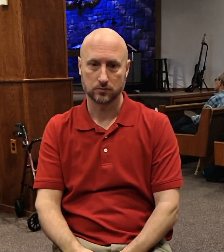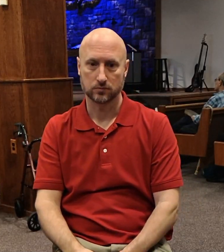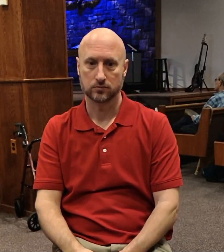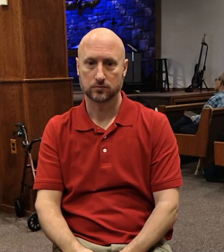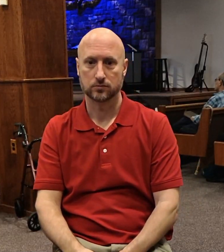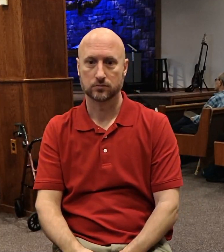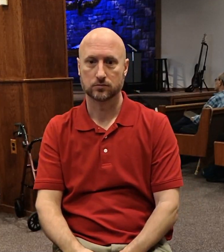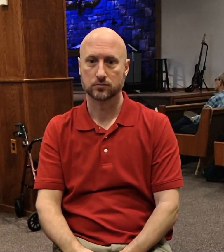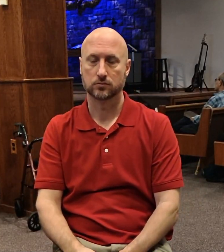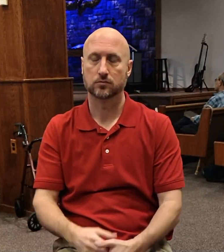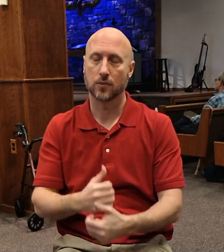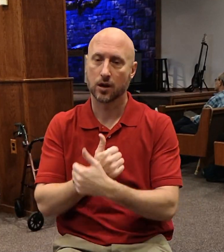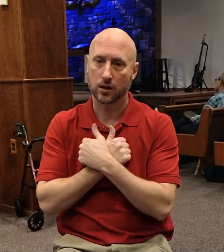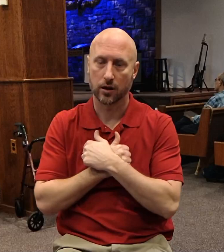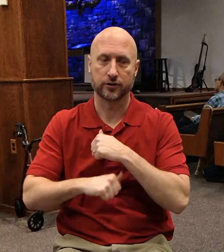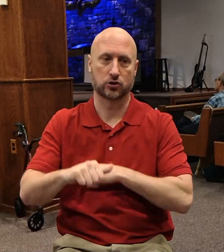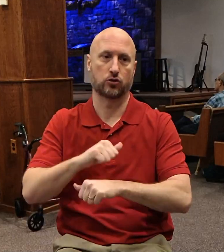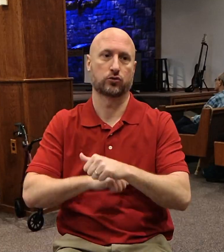love one another